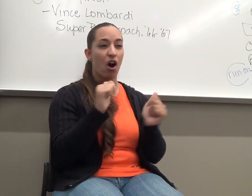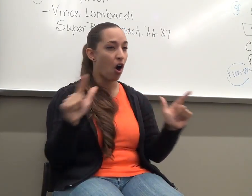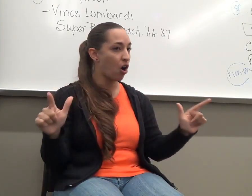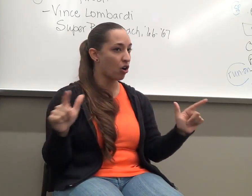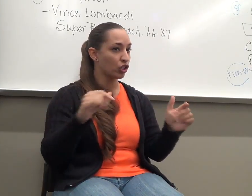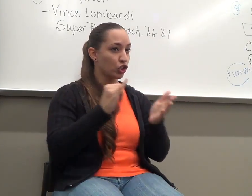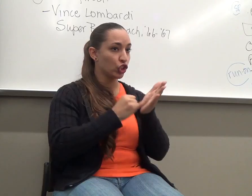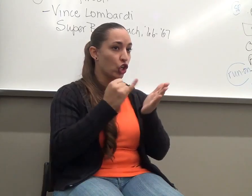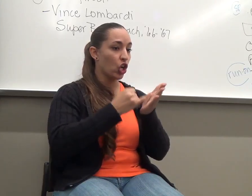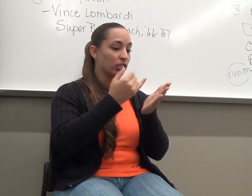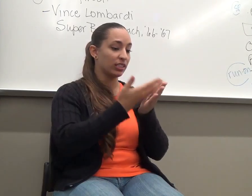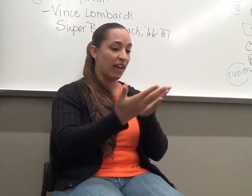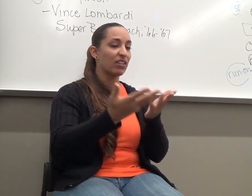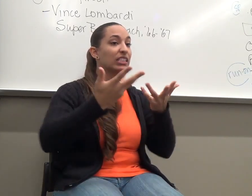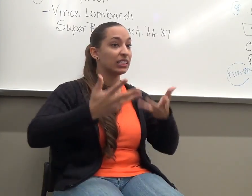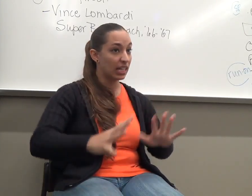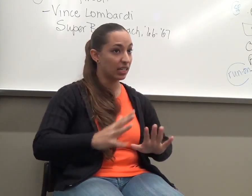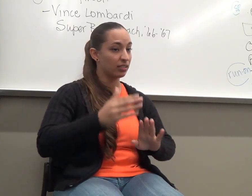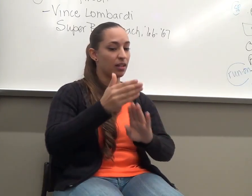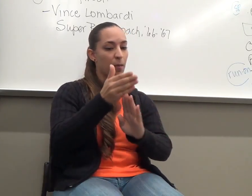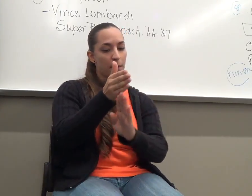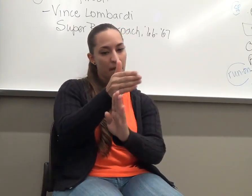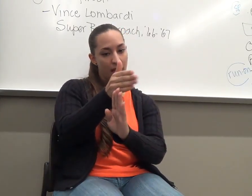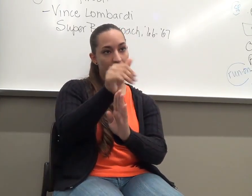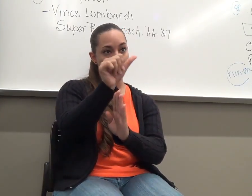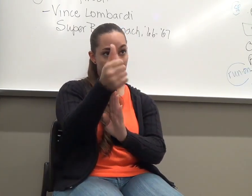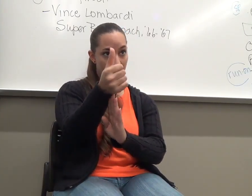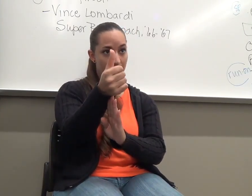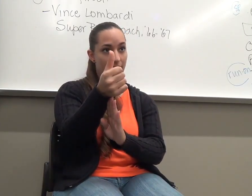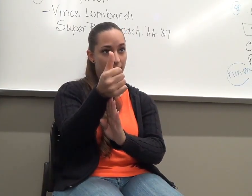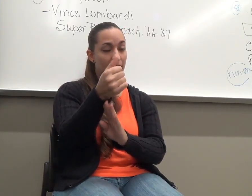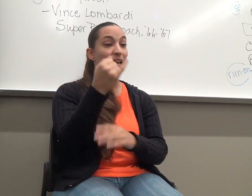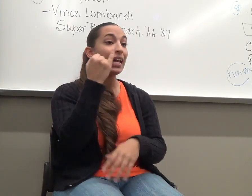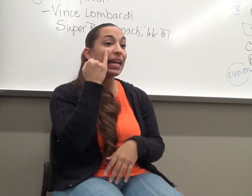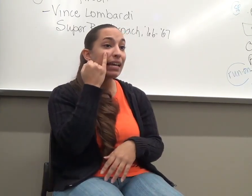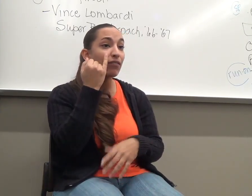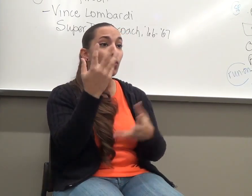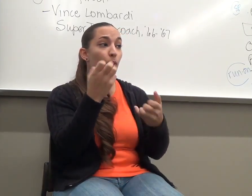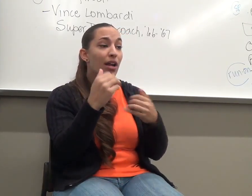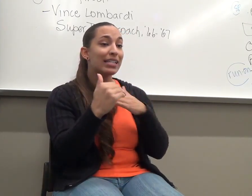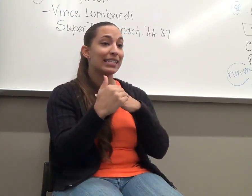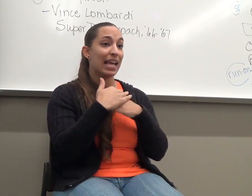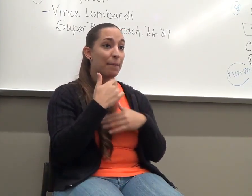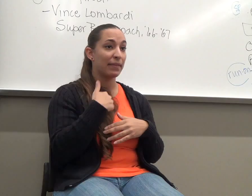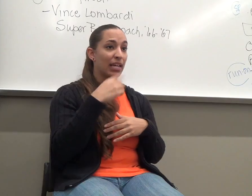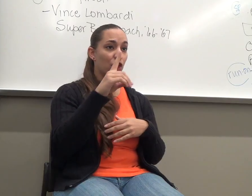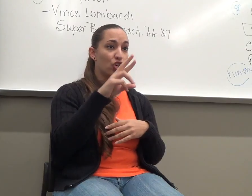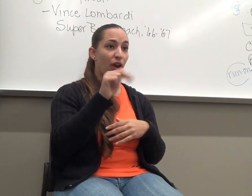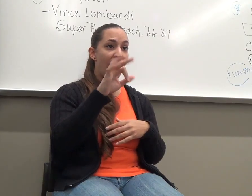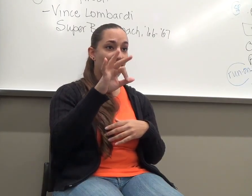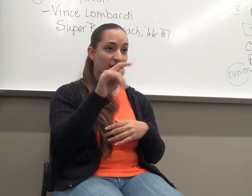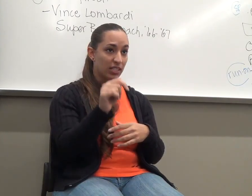you are typing it, it wants to be italicized, right? I don't think I have any. What is